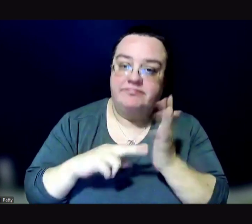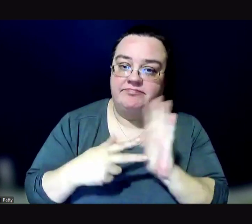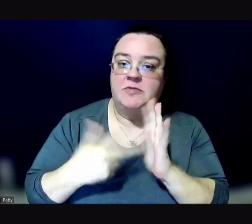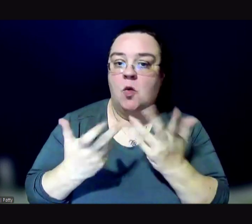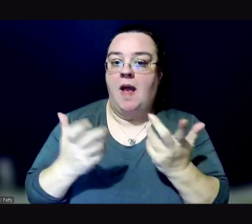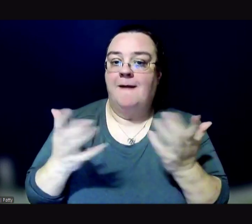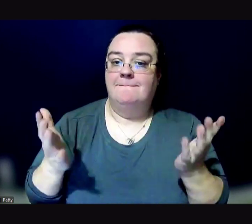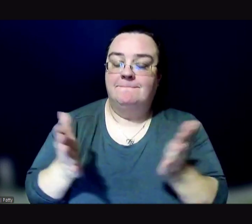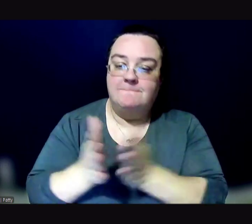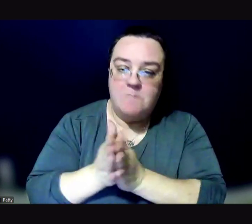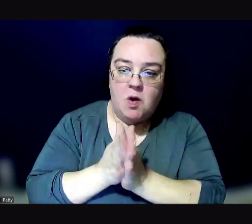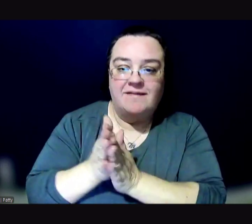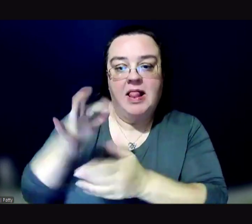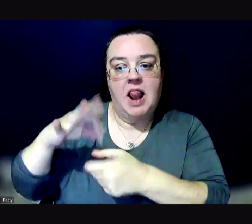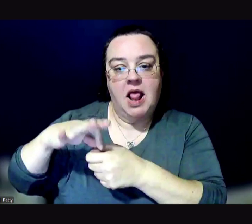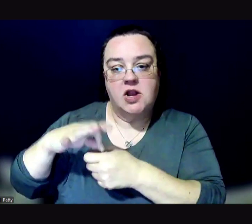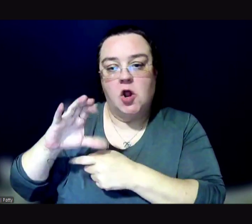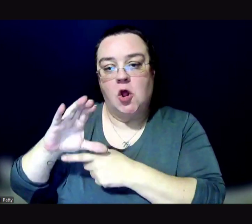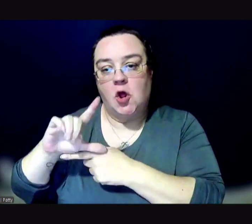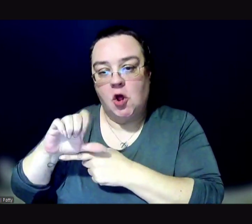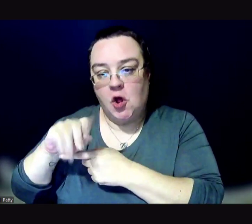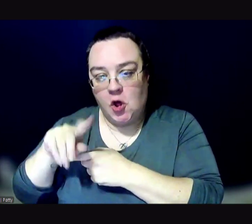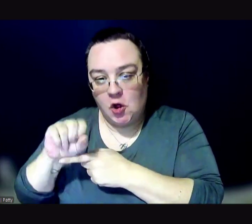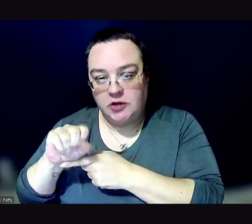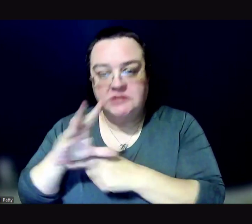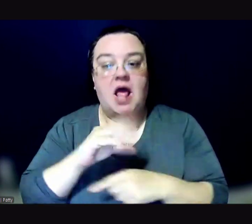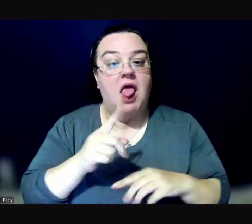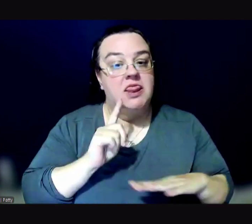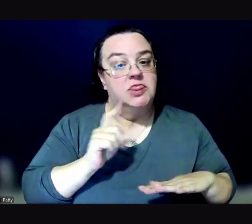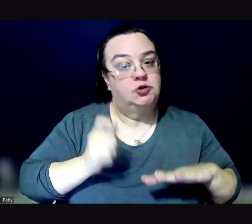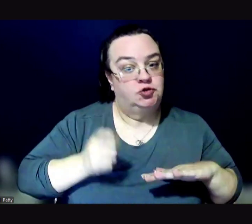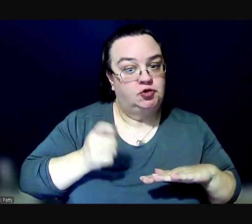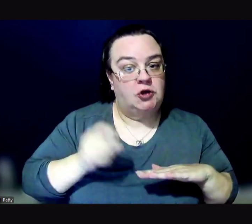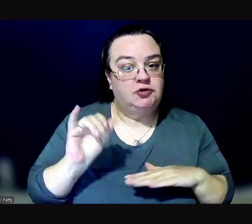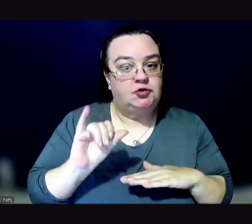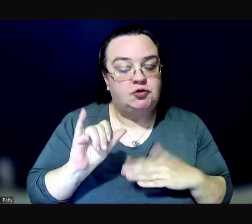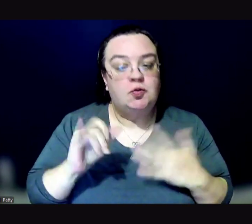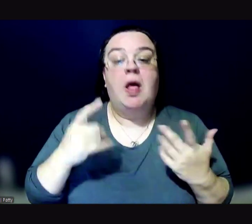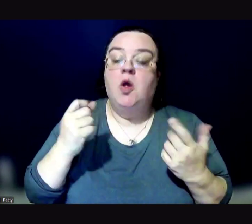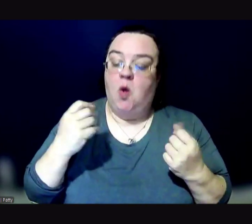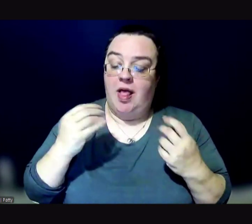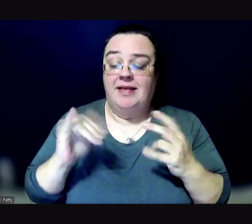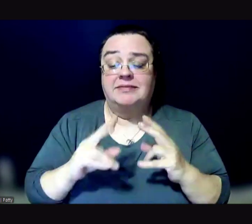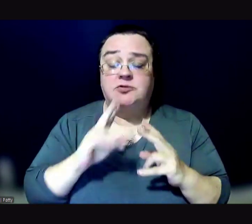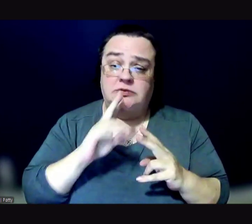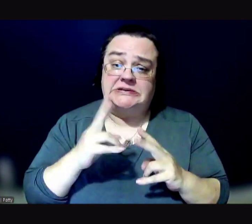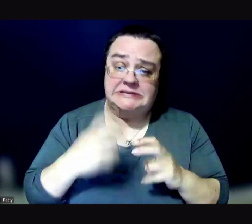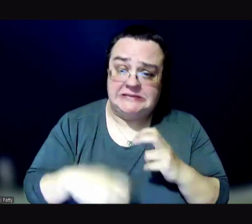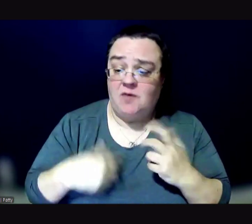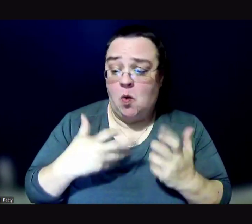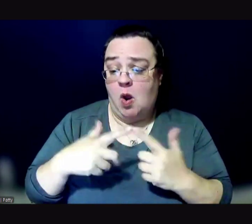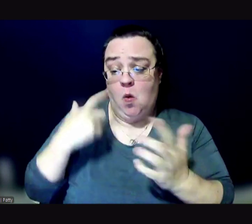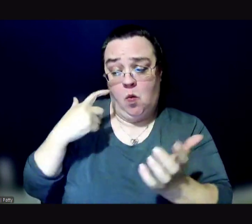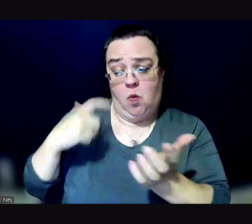clerks, but also the election judges, and that is particularly difficult. And so I want to recognize that and thank